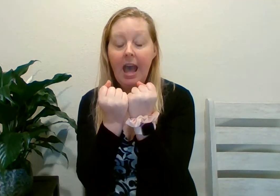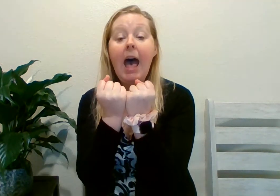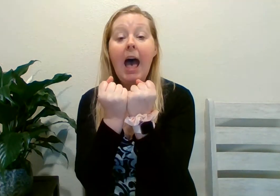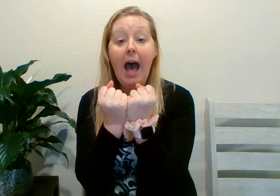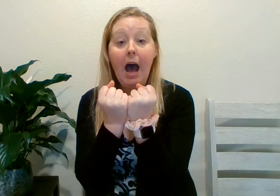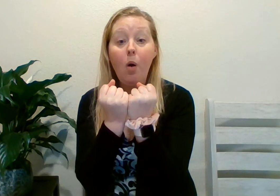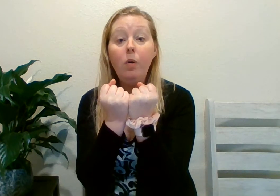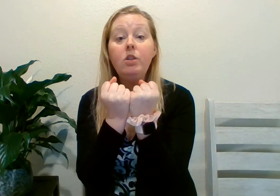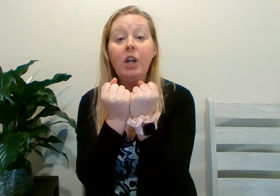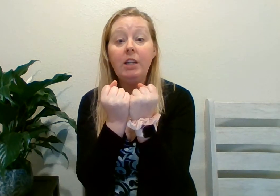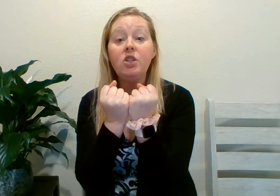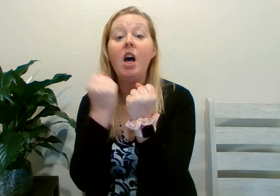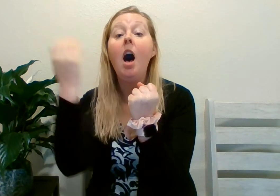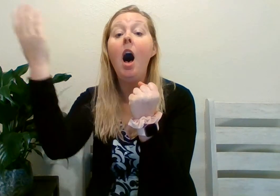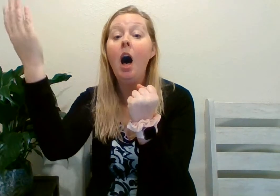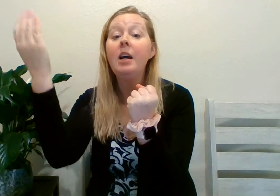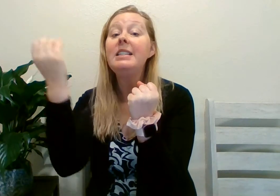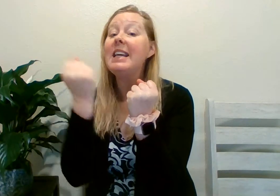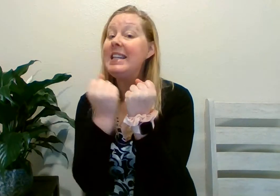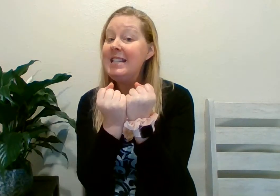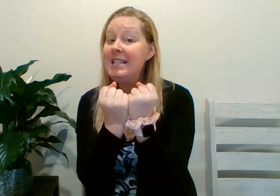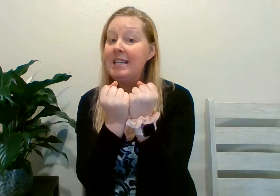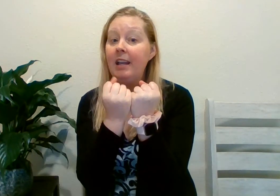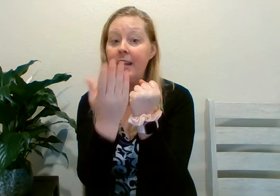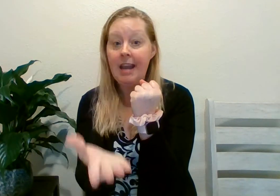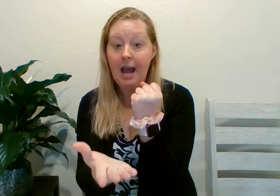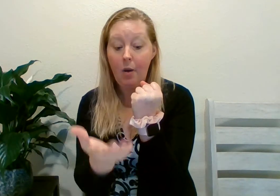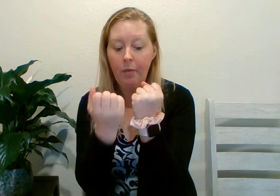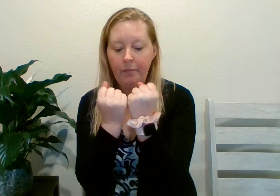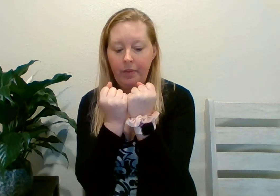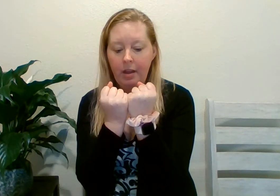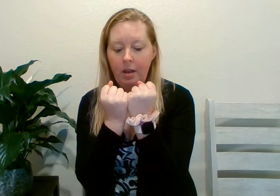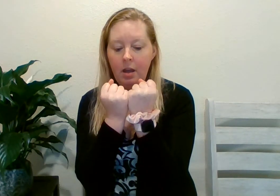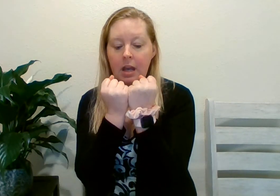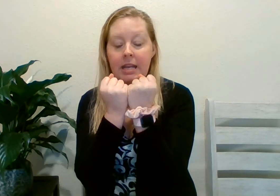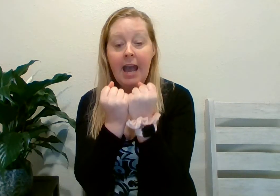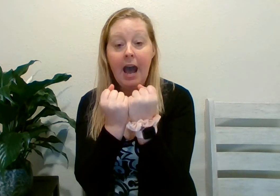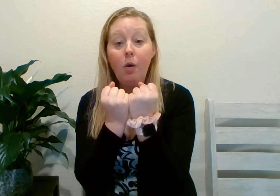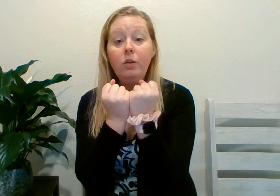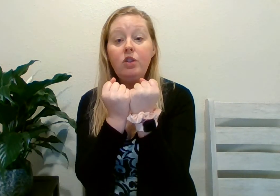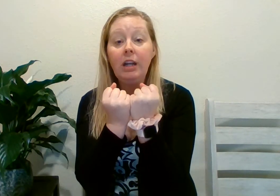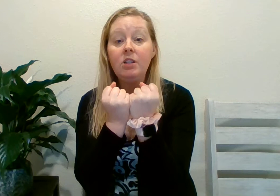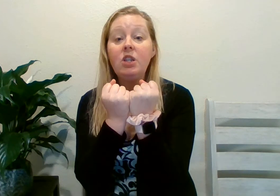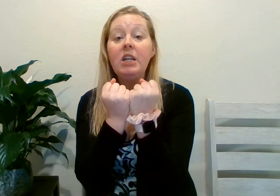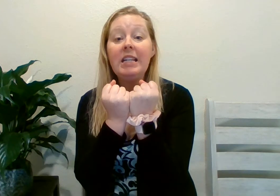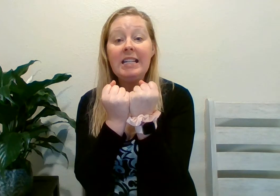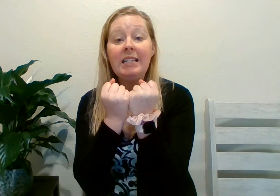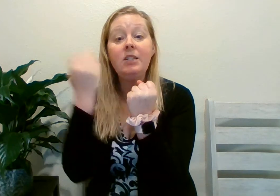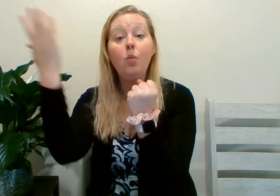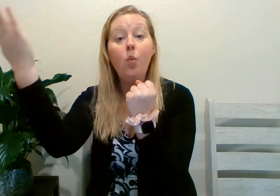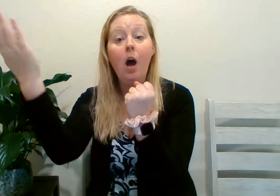How. Change the h to n. Now. Now. Change the n to w.